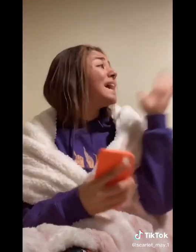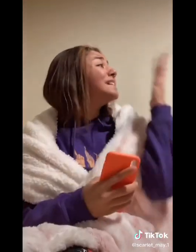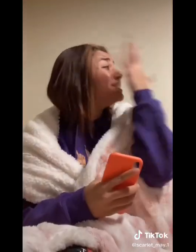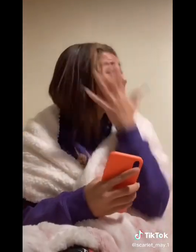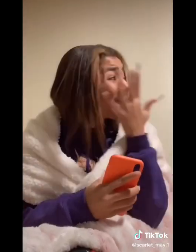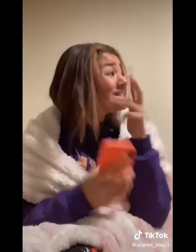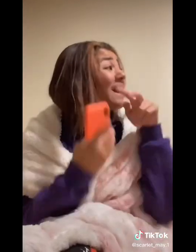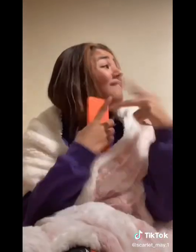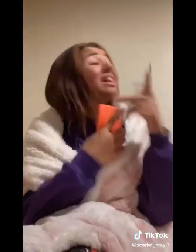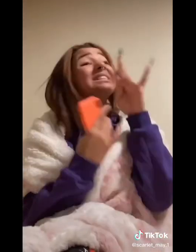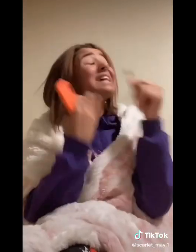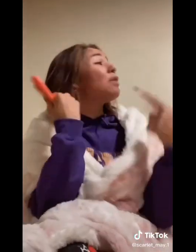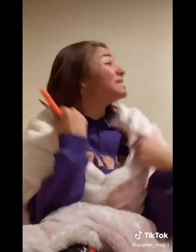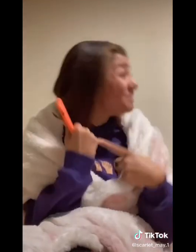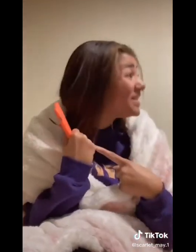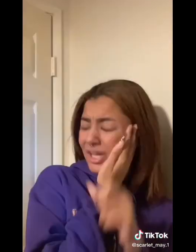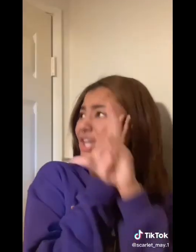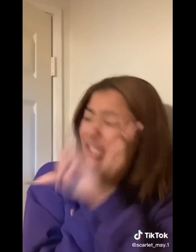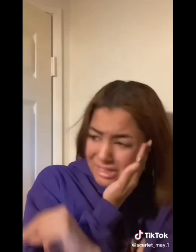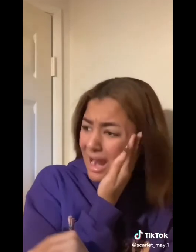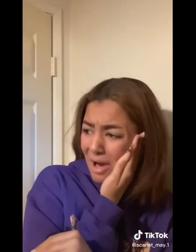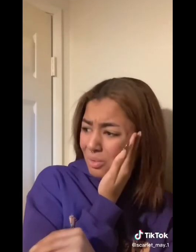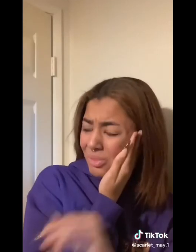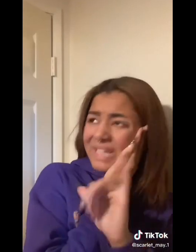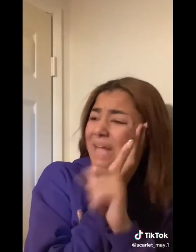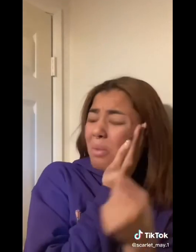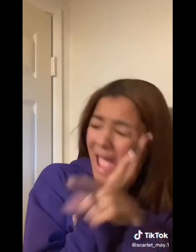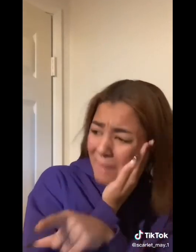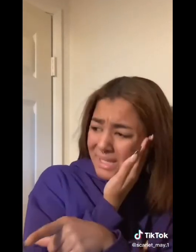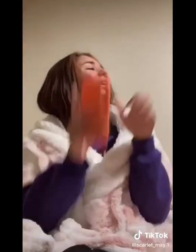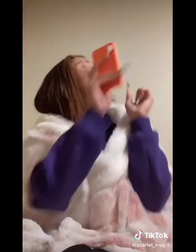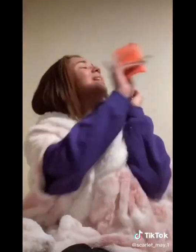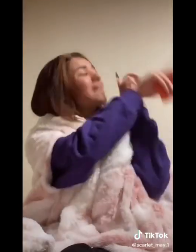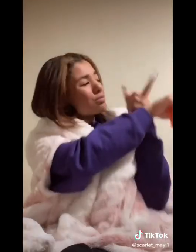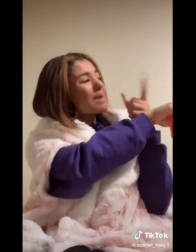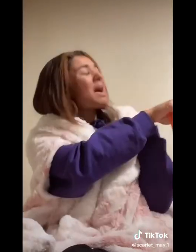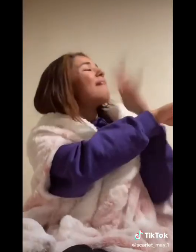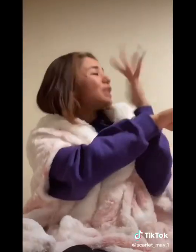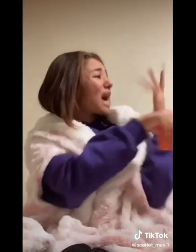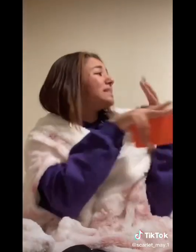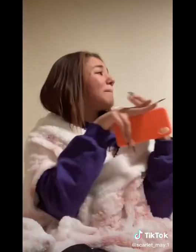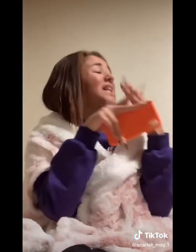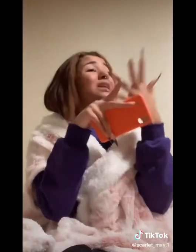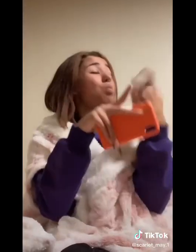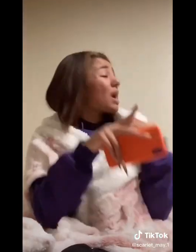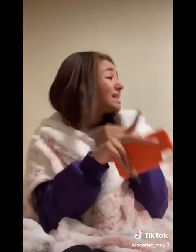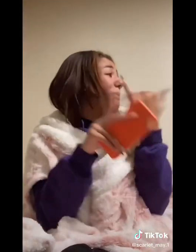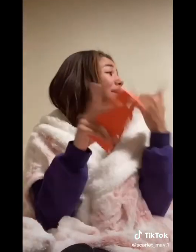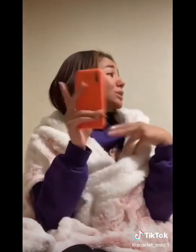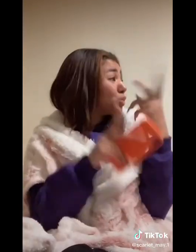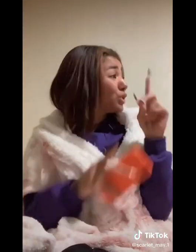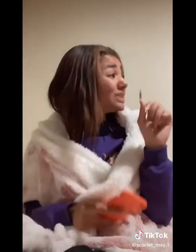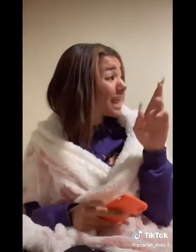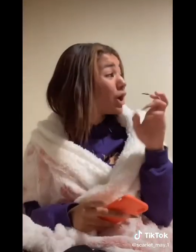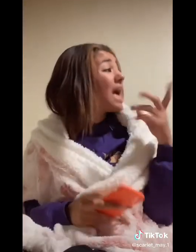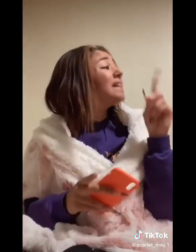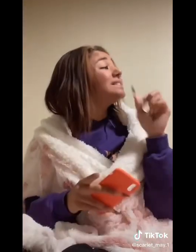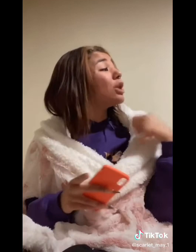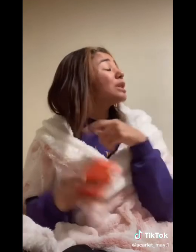face fell into Kyrie's fist. No, that's not what happened. You're right. I forgot to mention you wanted to play truth or dare and dared us to pull our